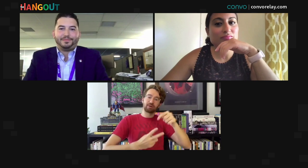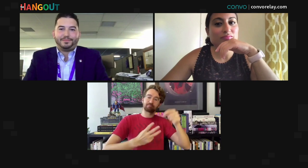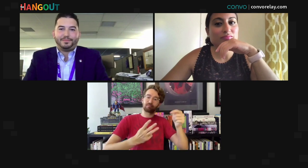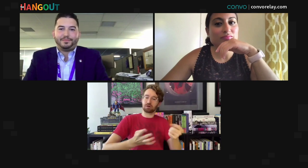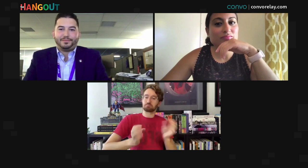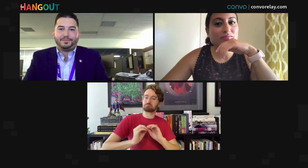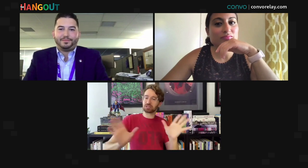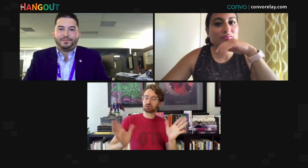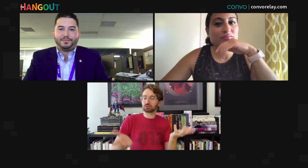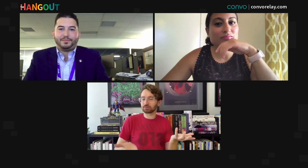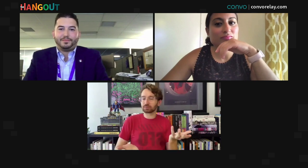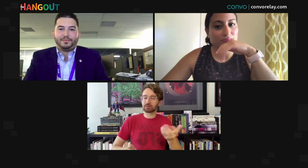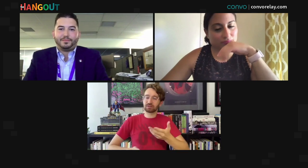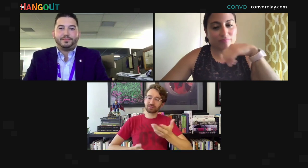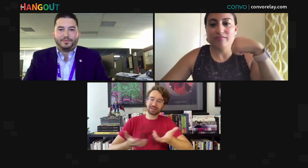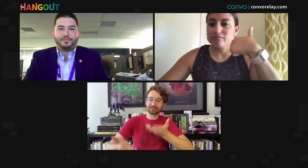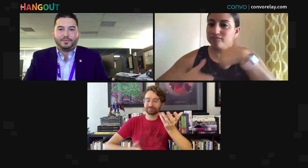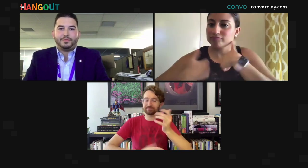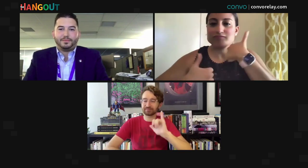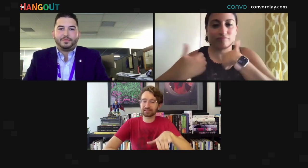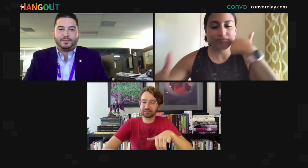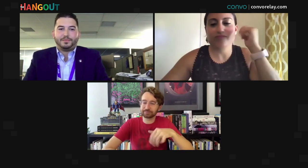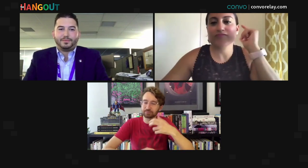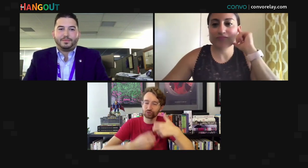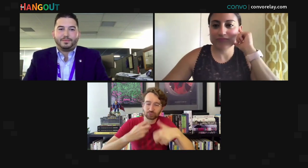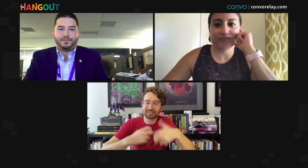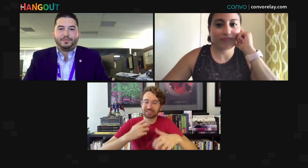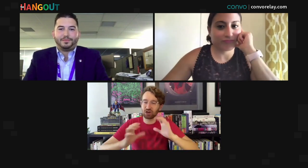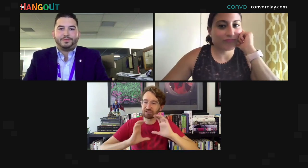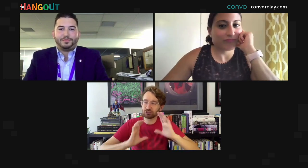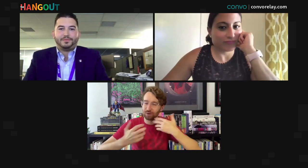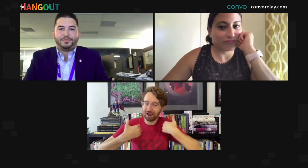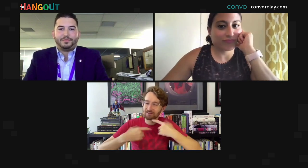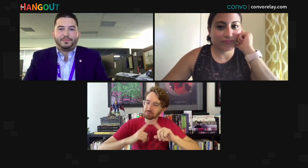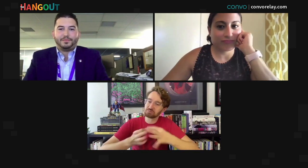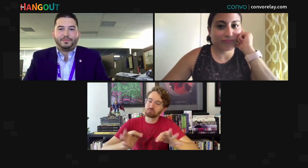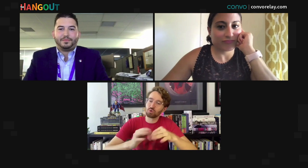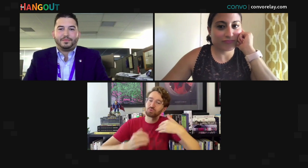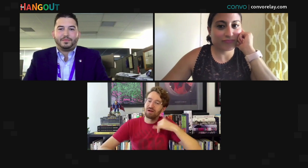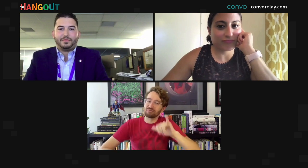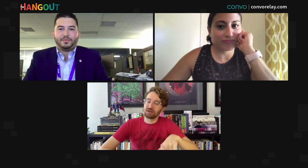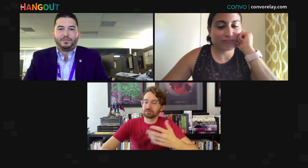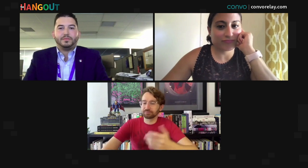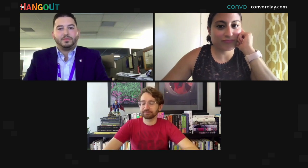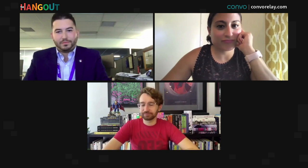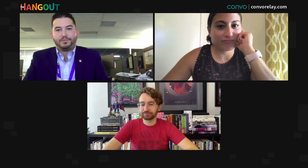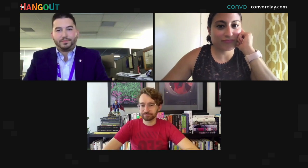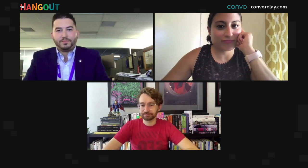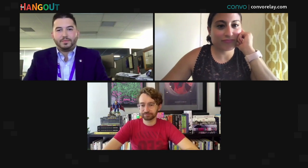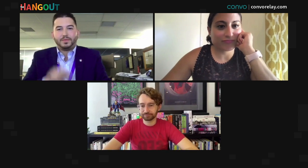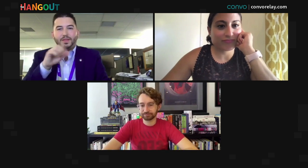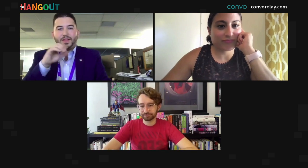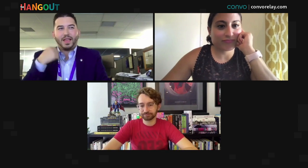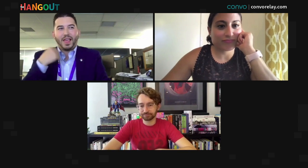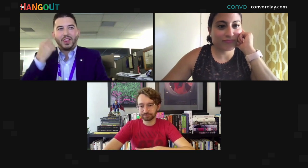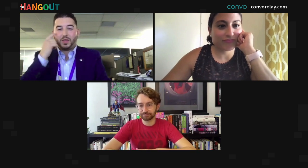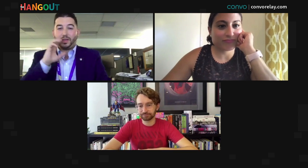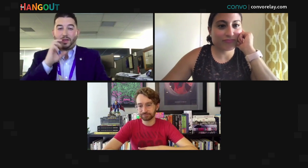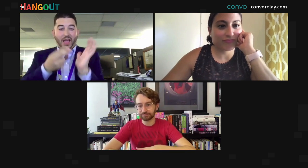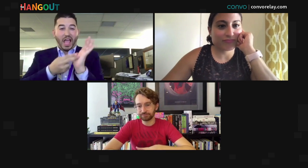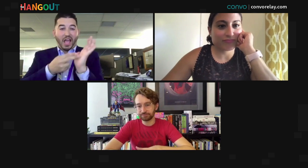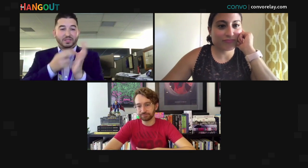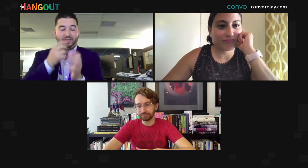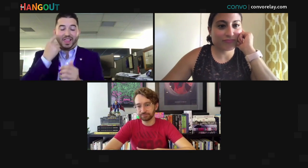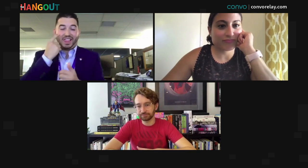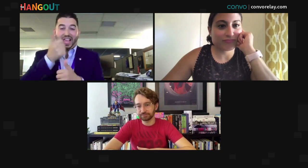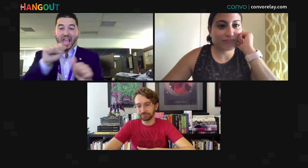chance to speak for yourself and saying, hey, I'm going to need this and this and this, and just make yourself a little bit more clear. It's a difficult conversation to have, but it's